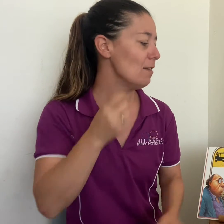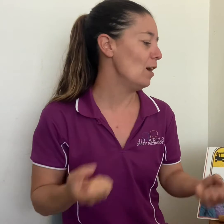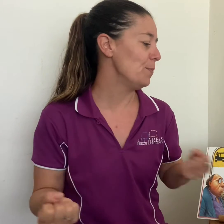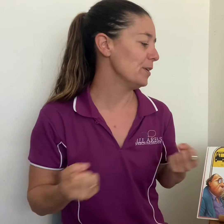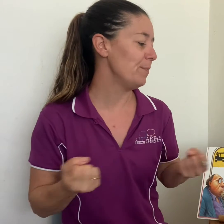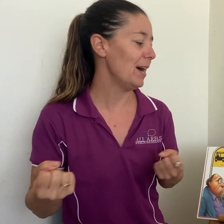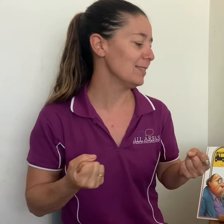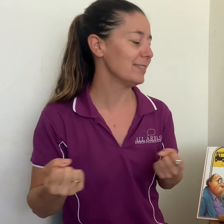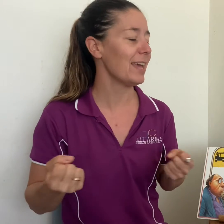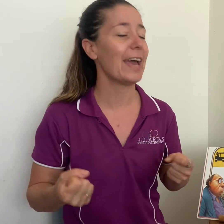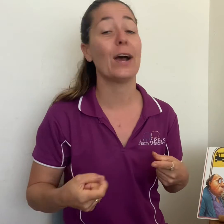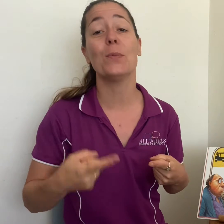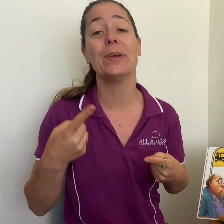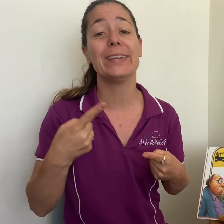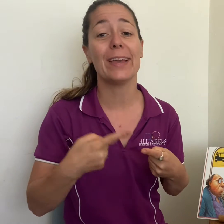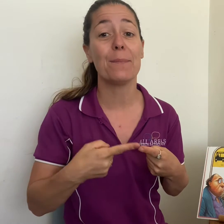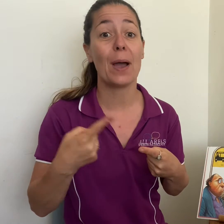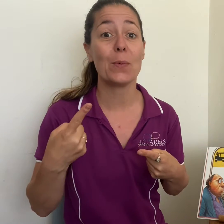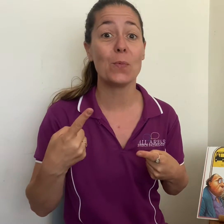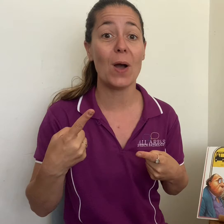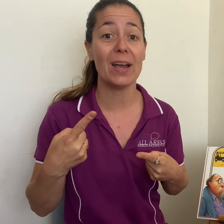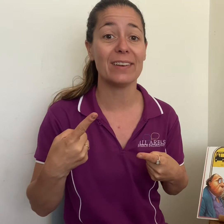hop on a bus and I'll be there by 1.